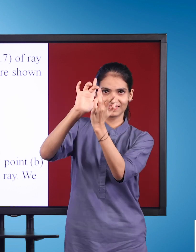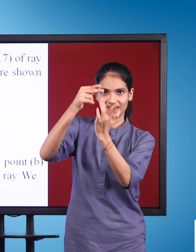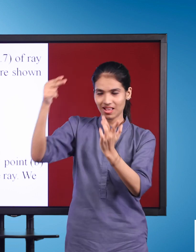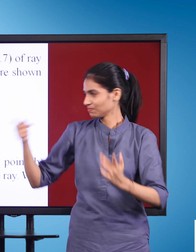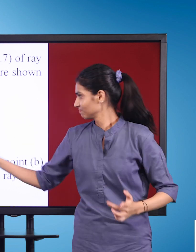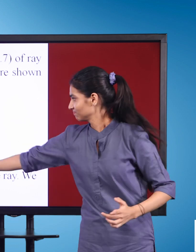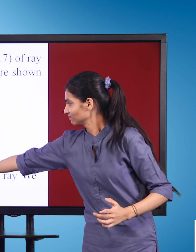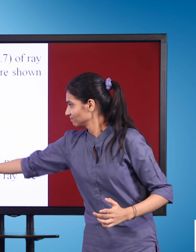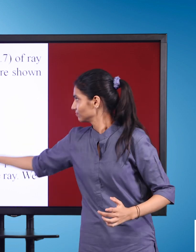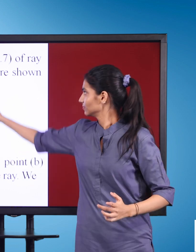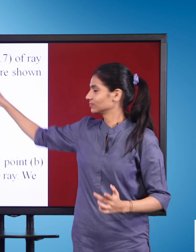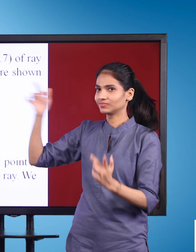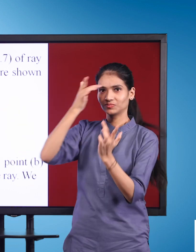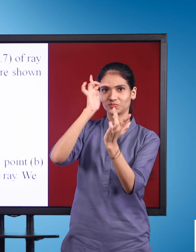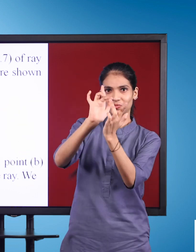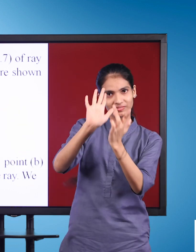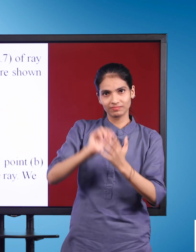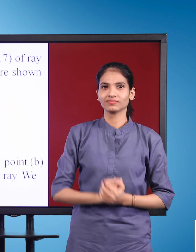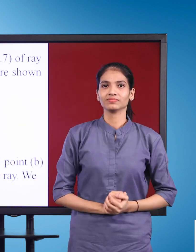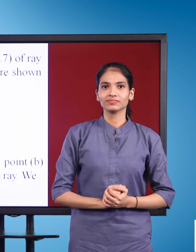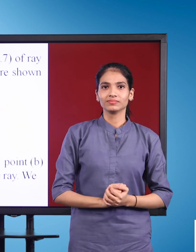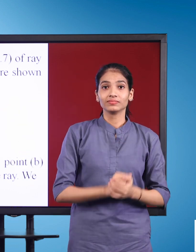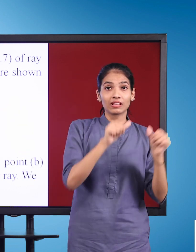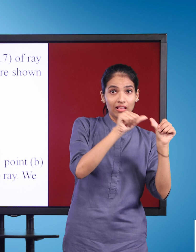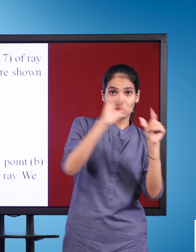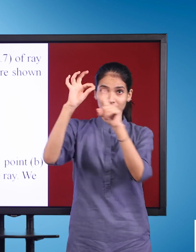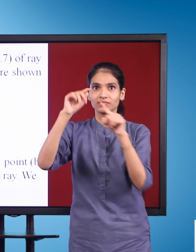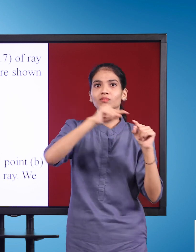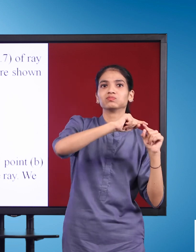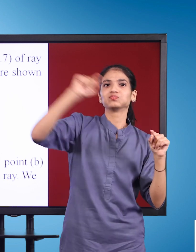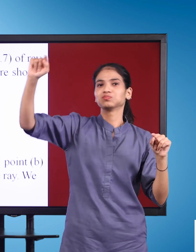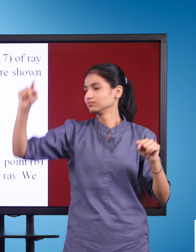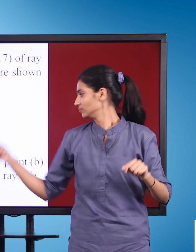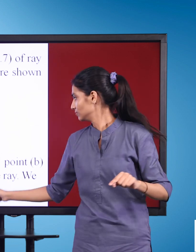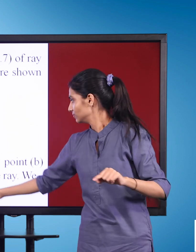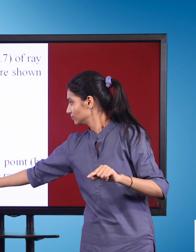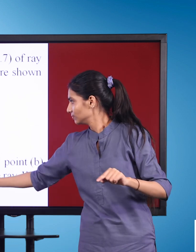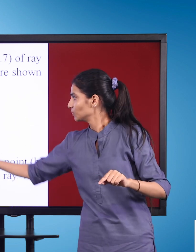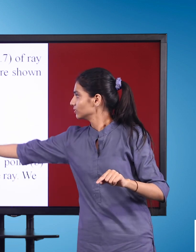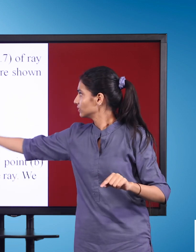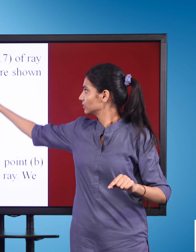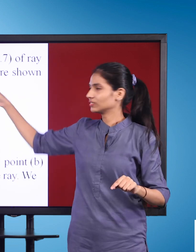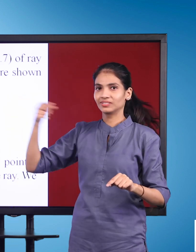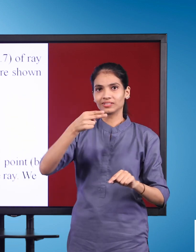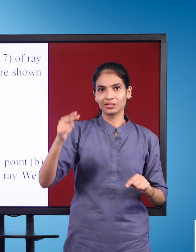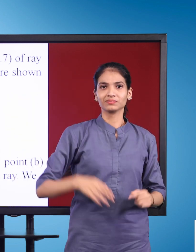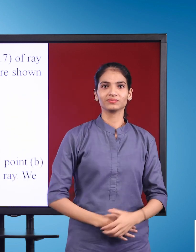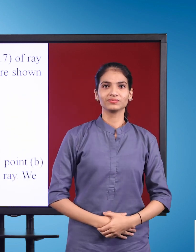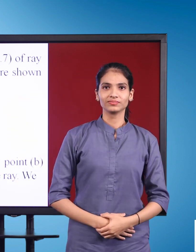of the ray. We denote it by AP with an overhead ray, that is, a line with a single